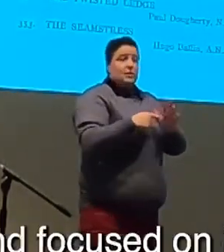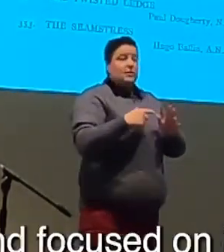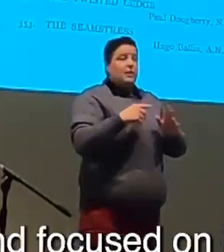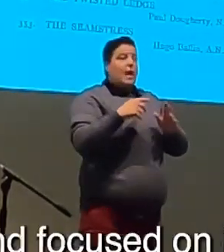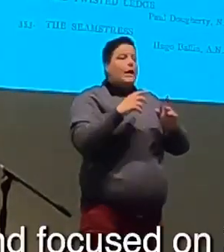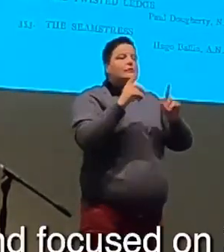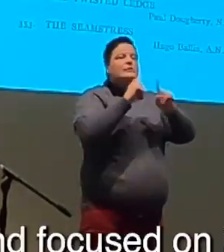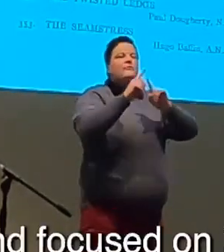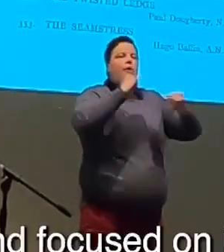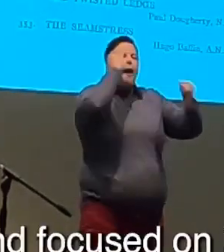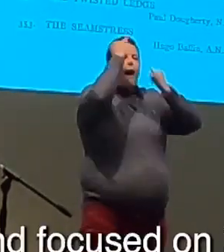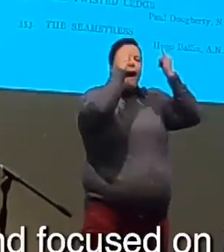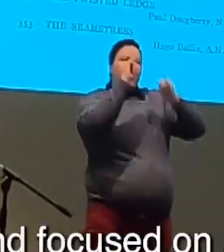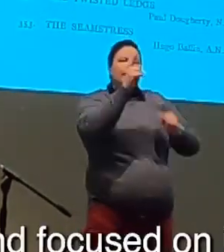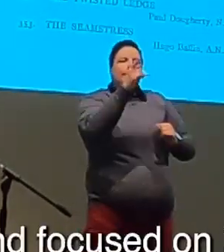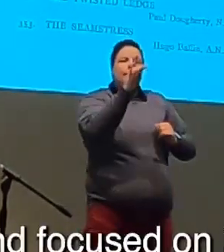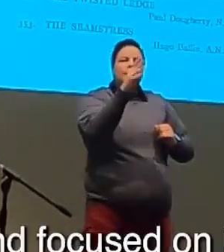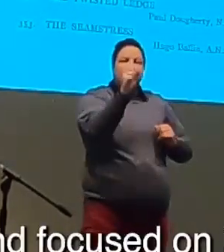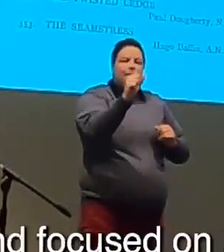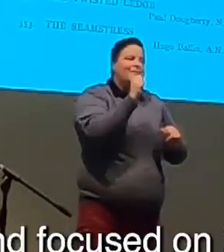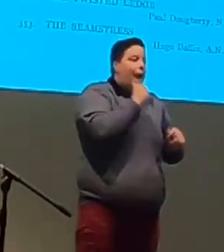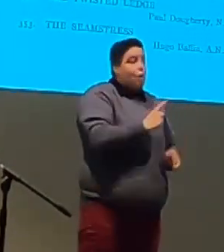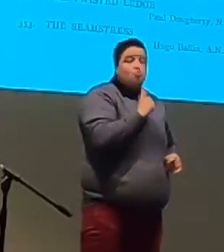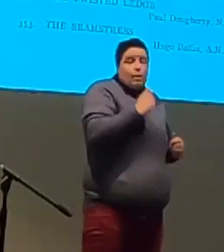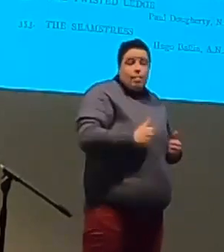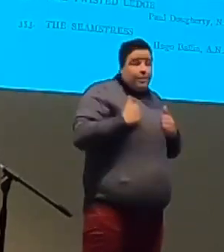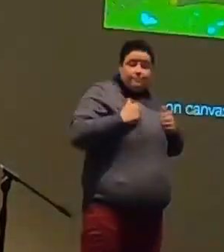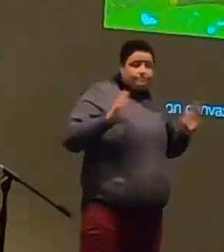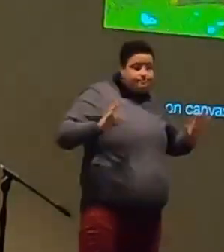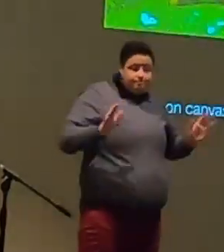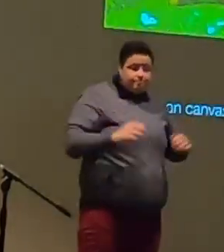on idealism rather than realism.